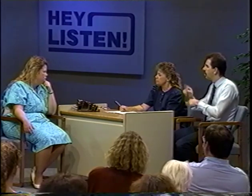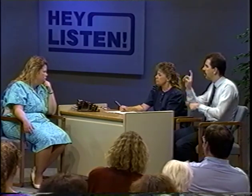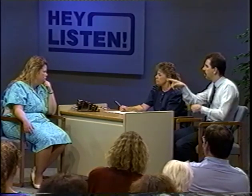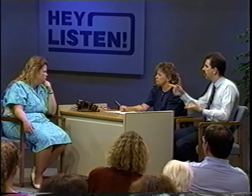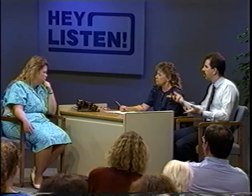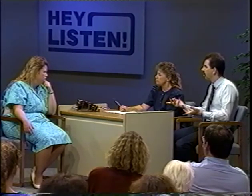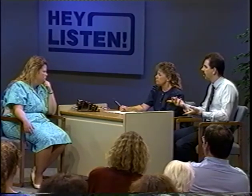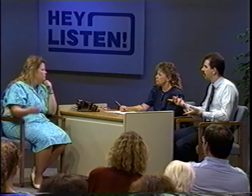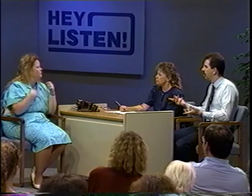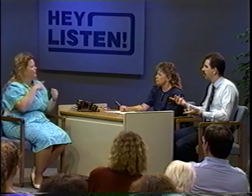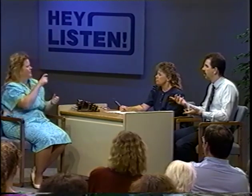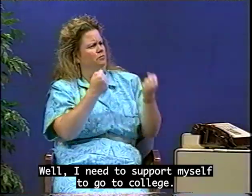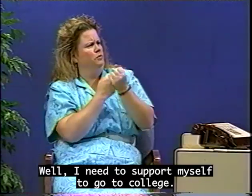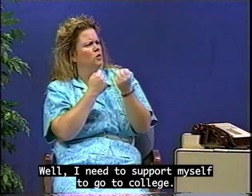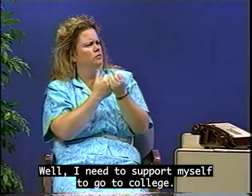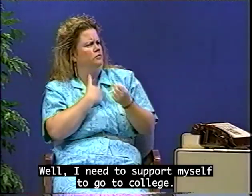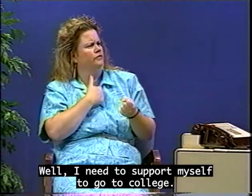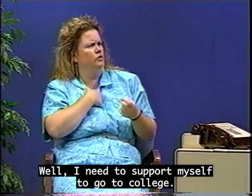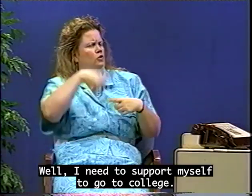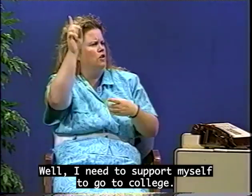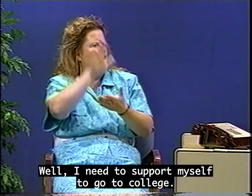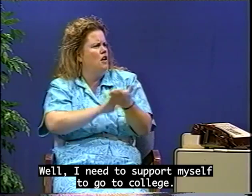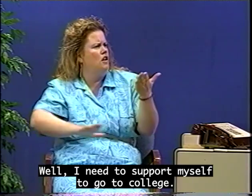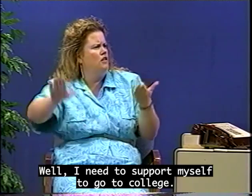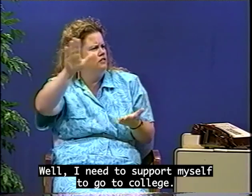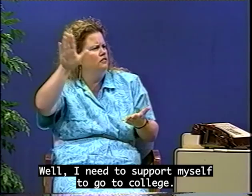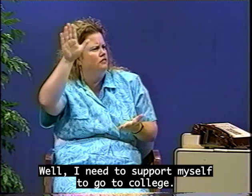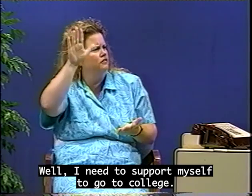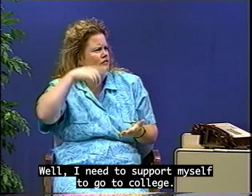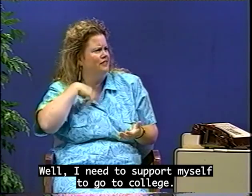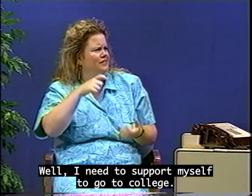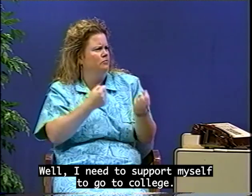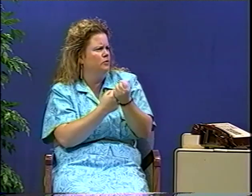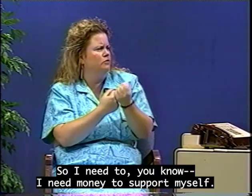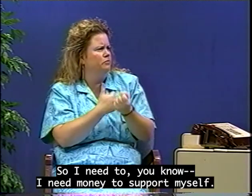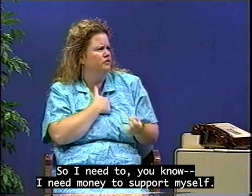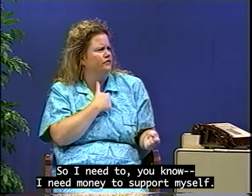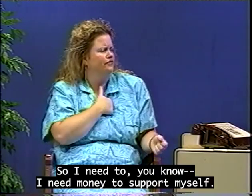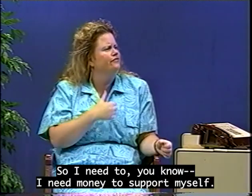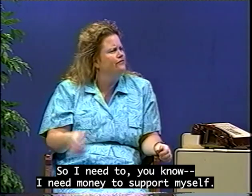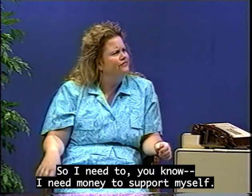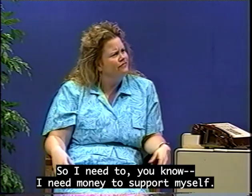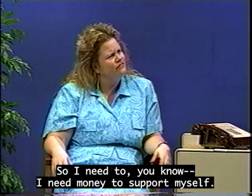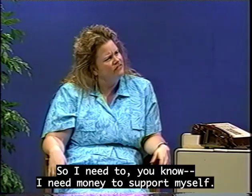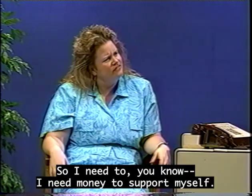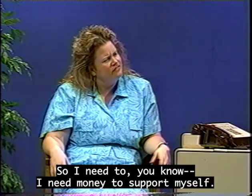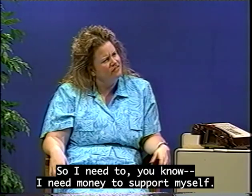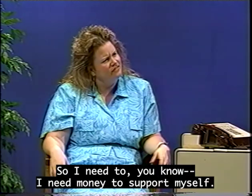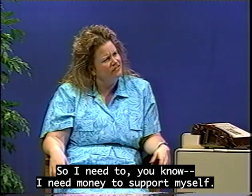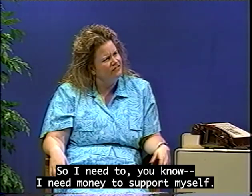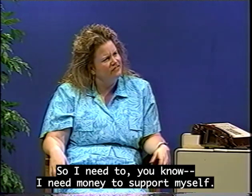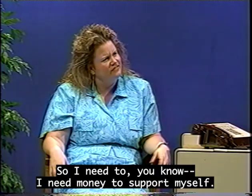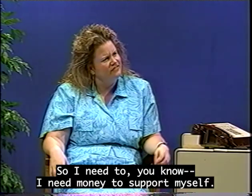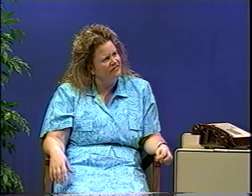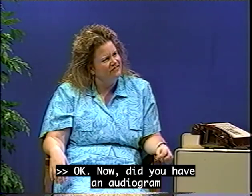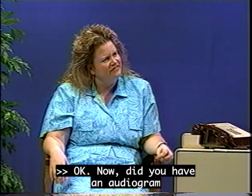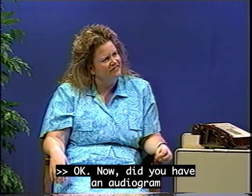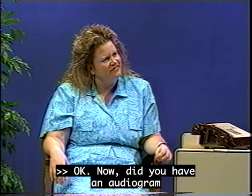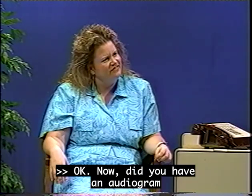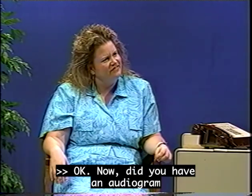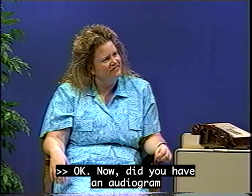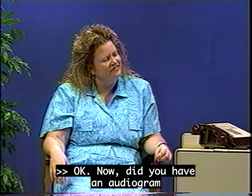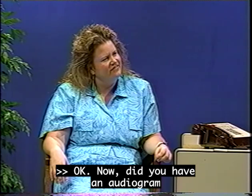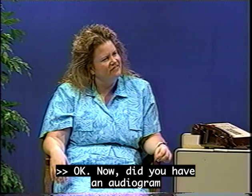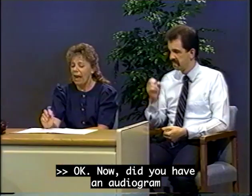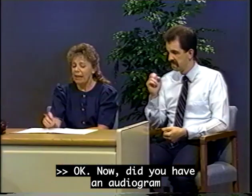Well, I need to support myself to go to college. So I need to, need money to support